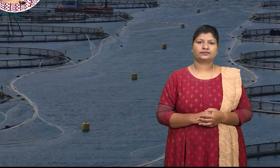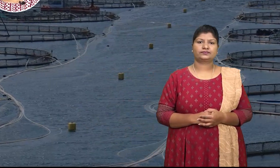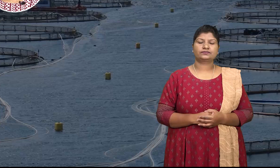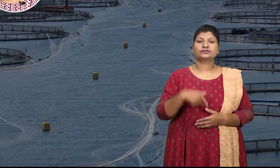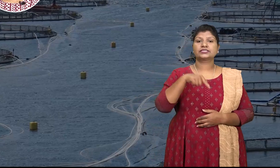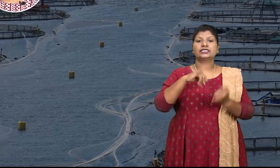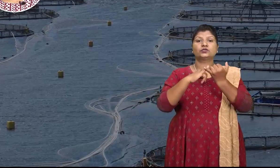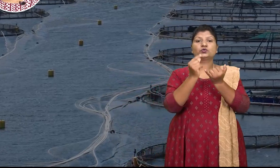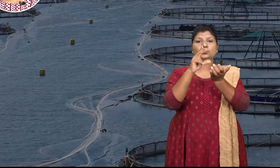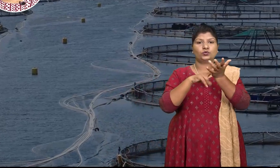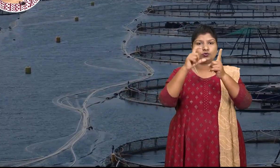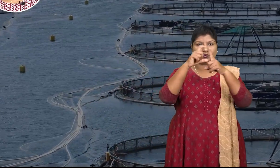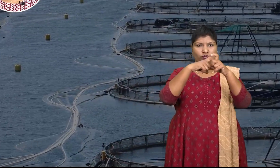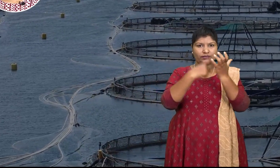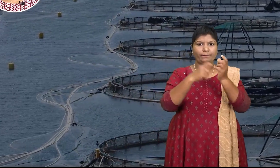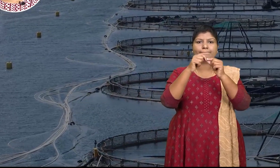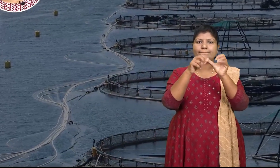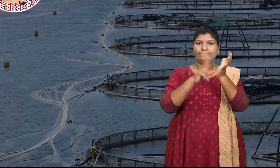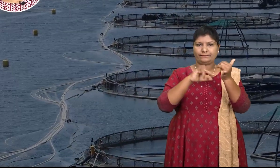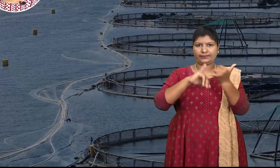The Sundarbans,